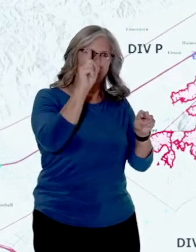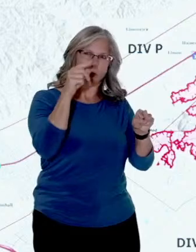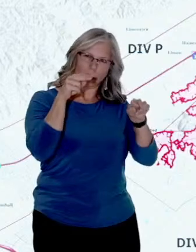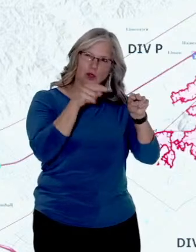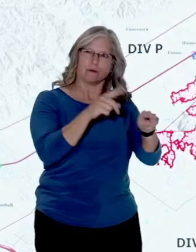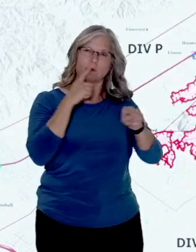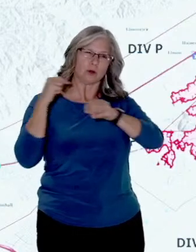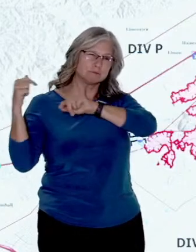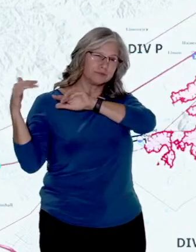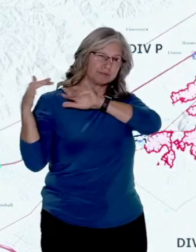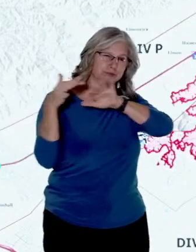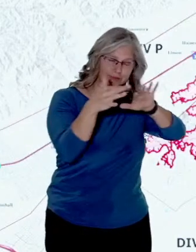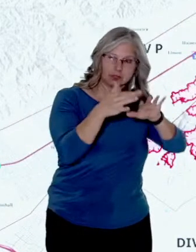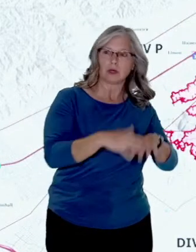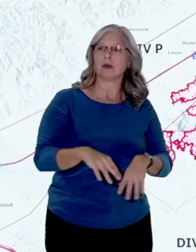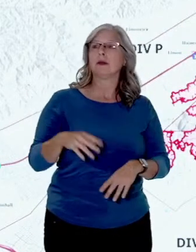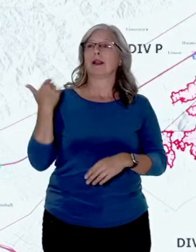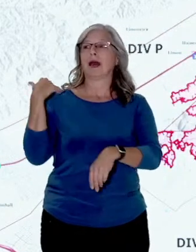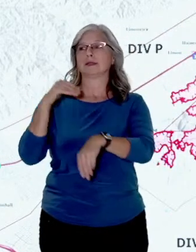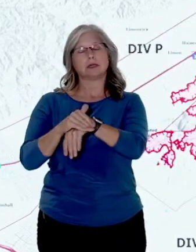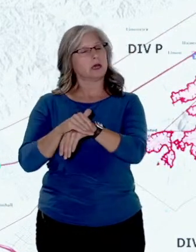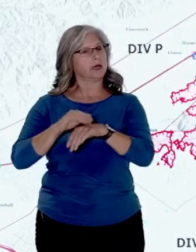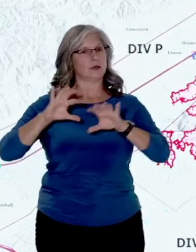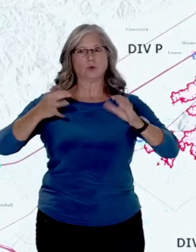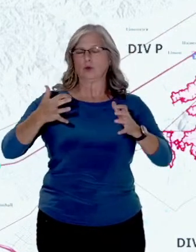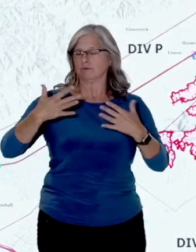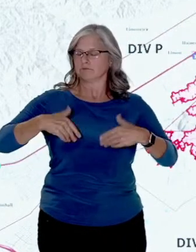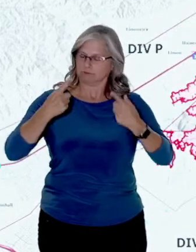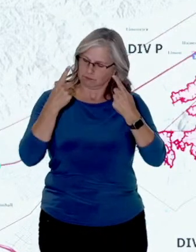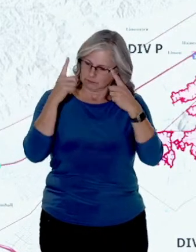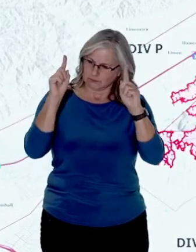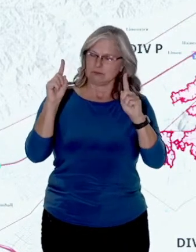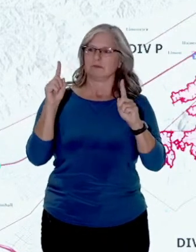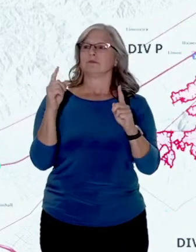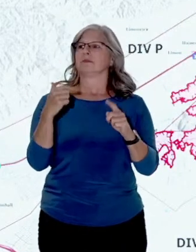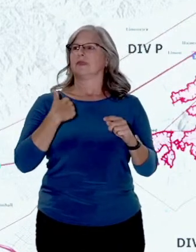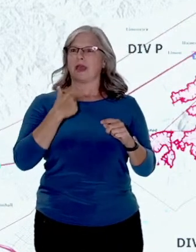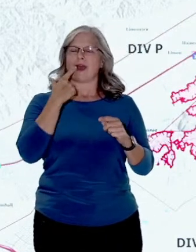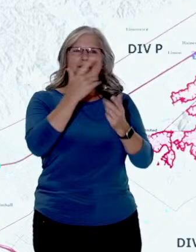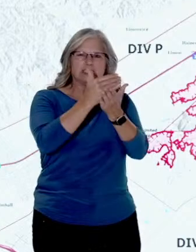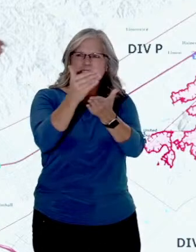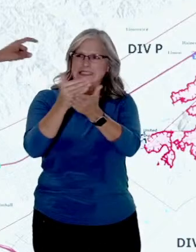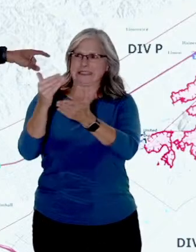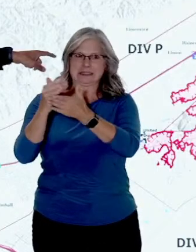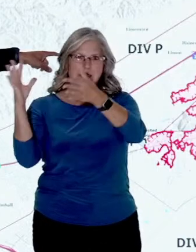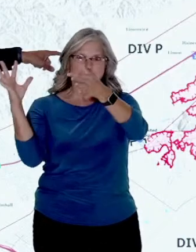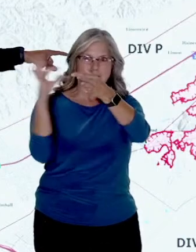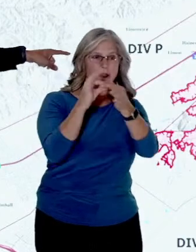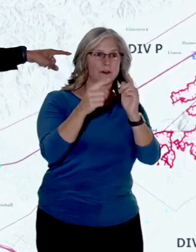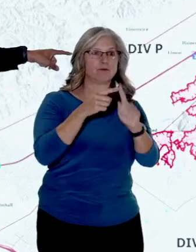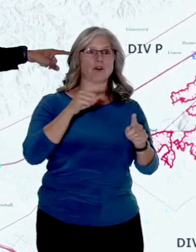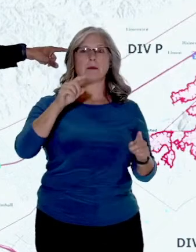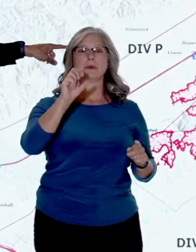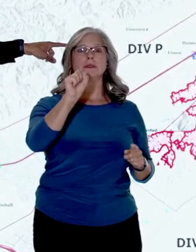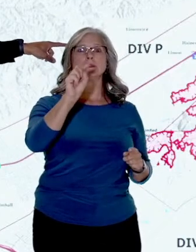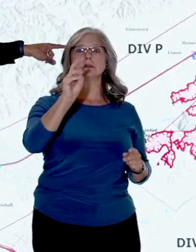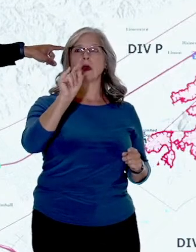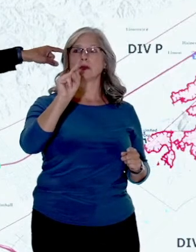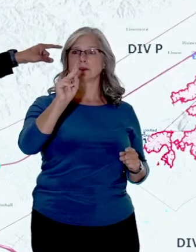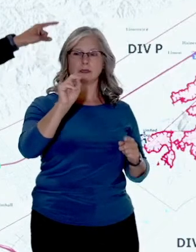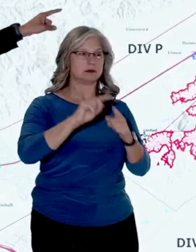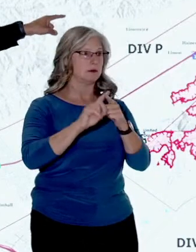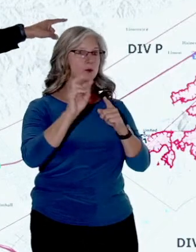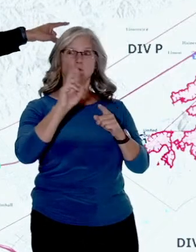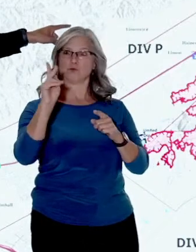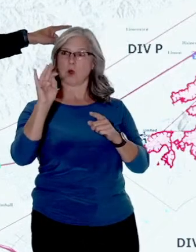flow. Last night, the crews were very successful. They were able to get handline and dozer line connected basically from Stockton Road on the south side of that east